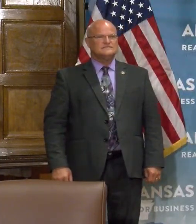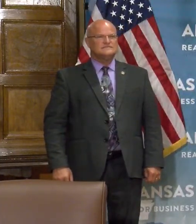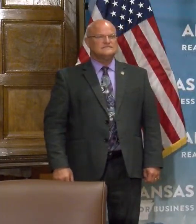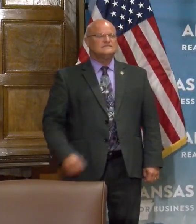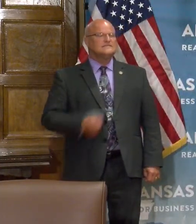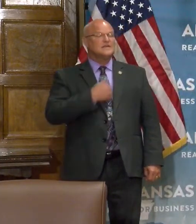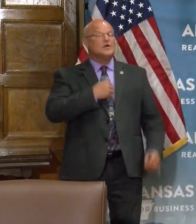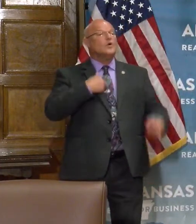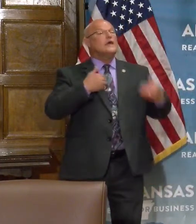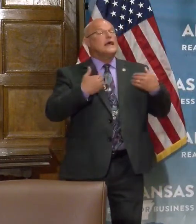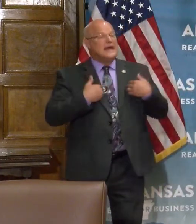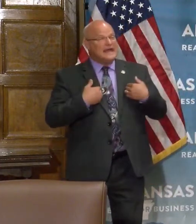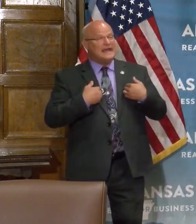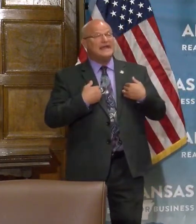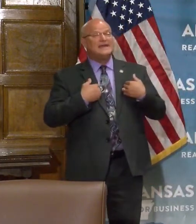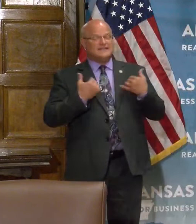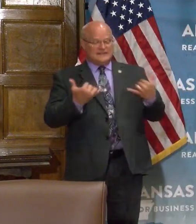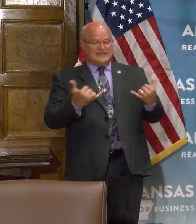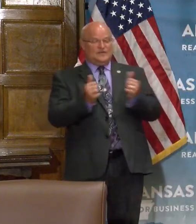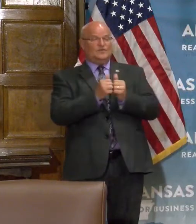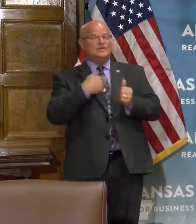I'm sorry, what I have is the